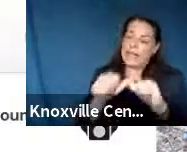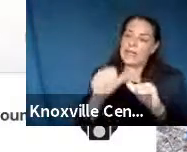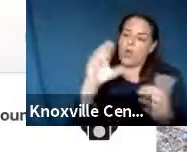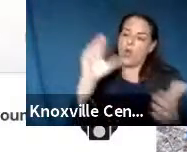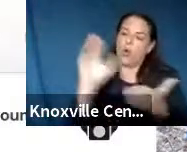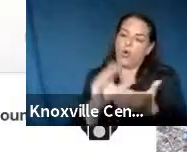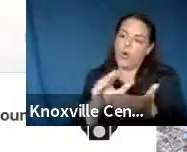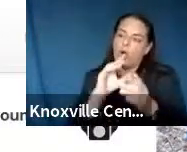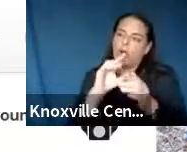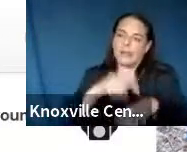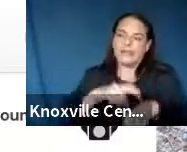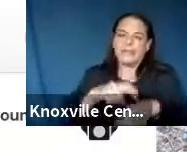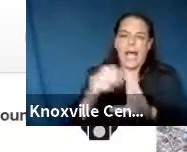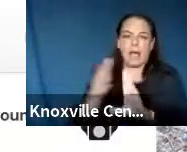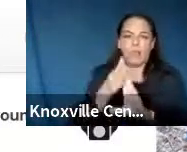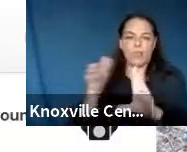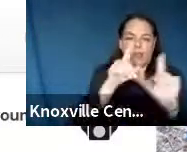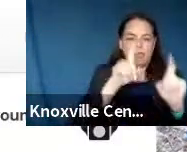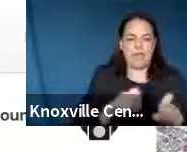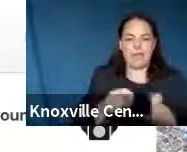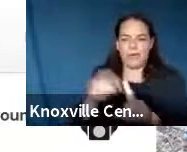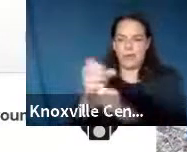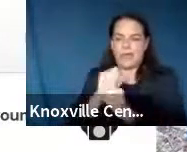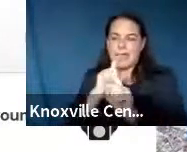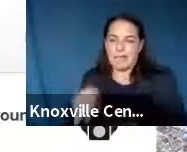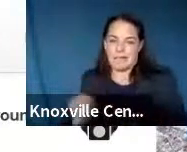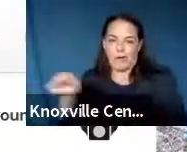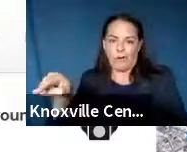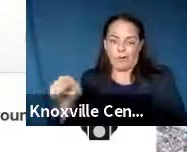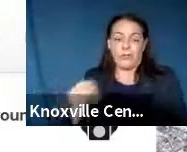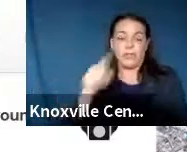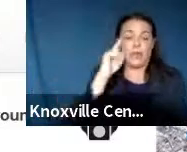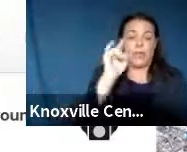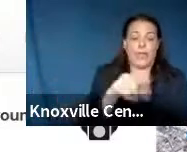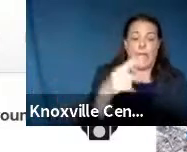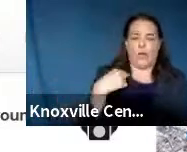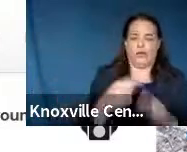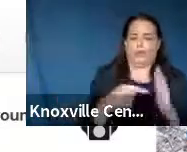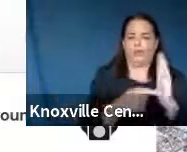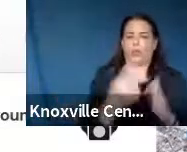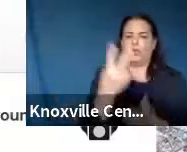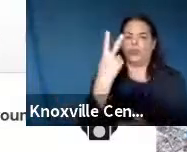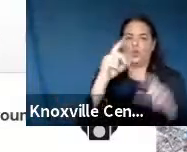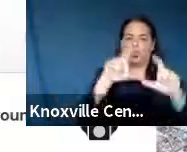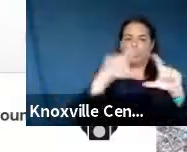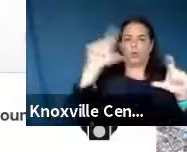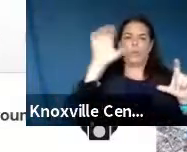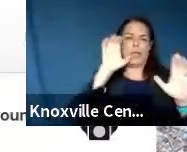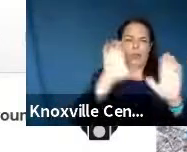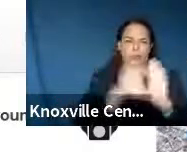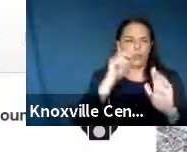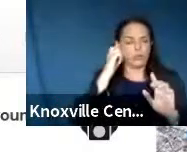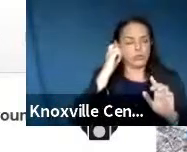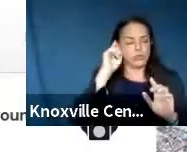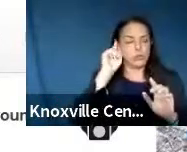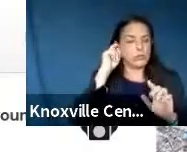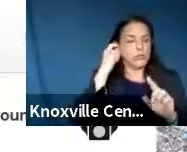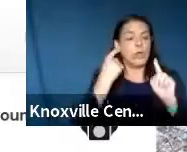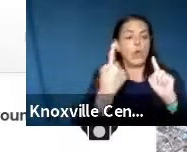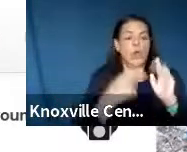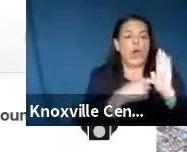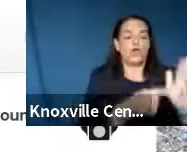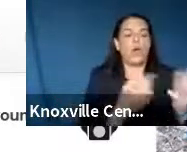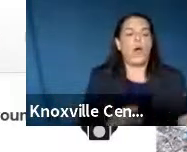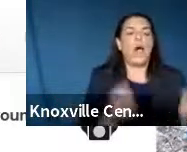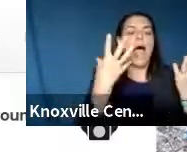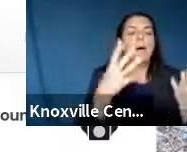reporting turnaround time. For this benchmark, we are utilizing 2 bar graphs, one that shows a sample of the test conducted for